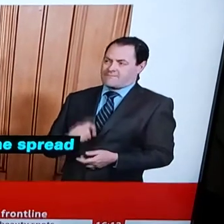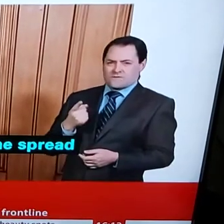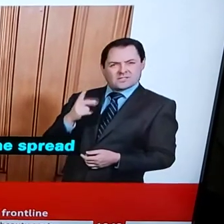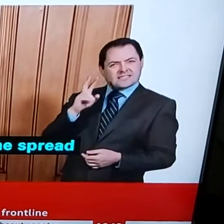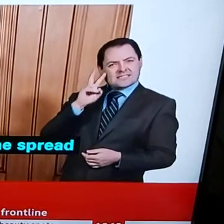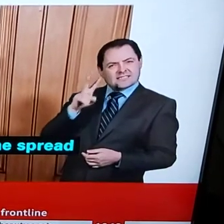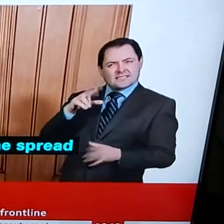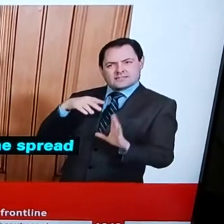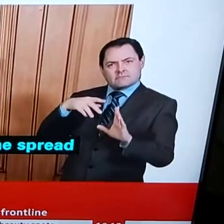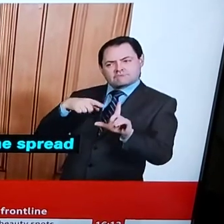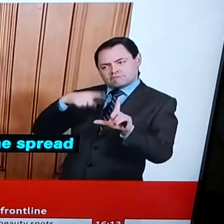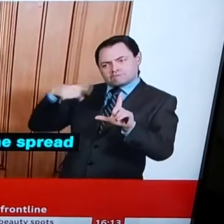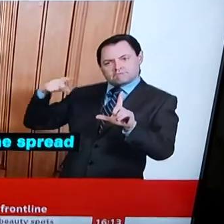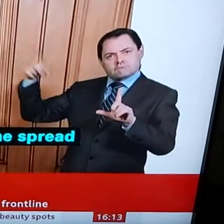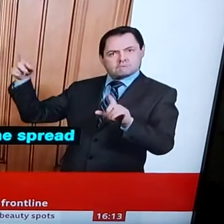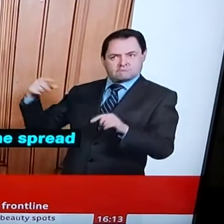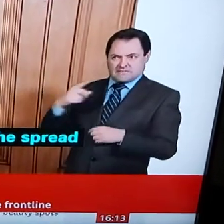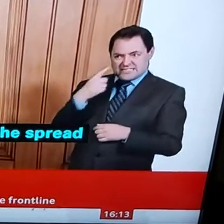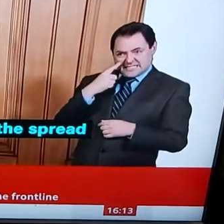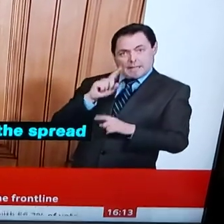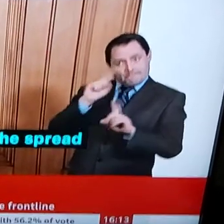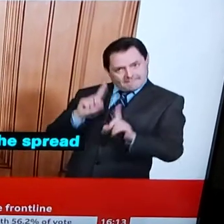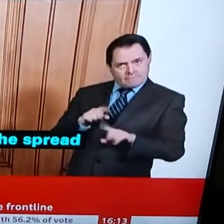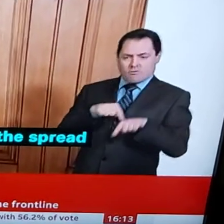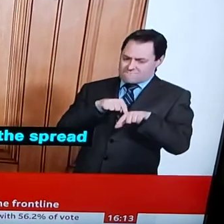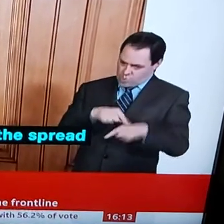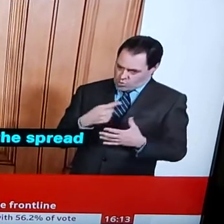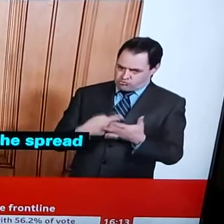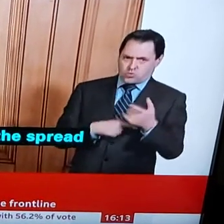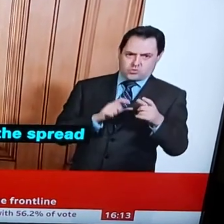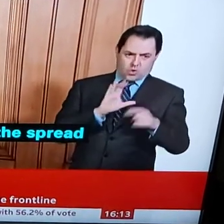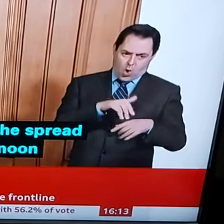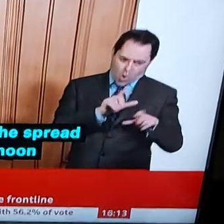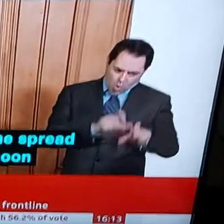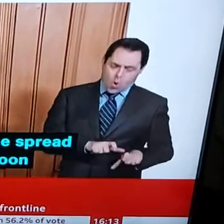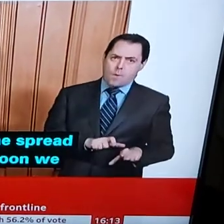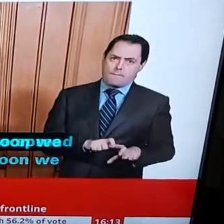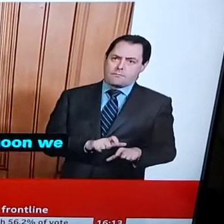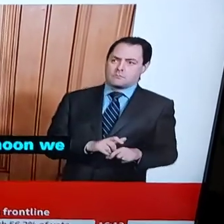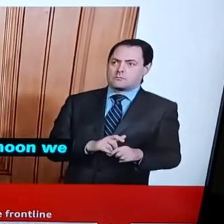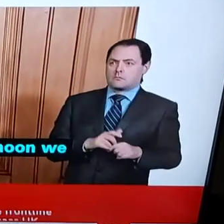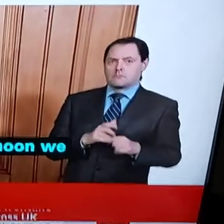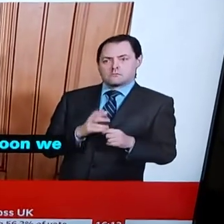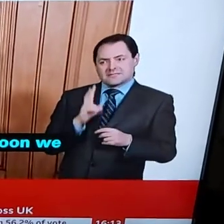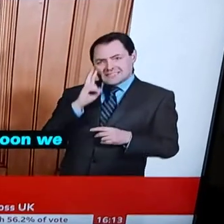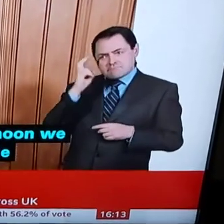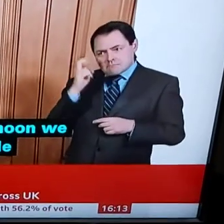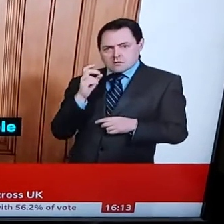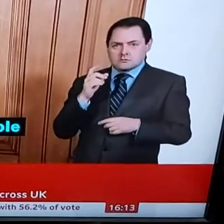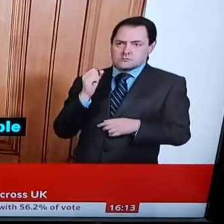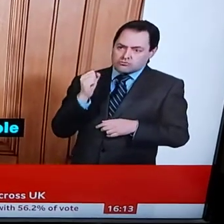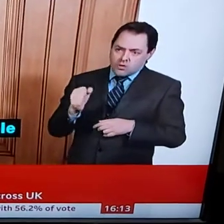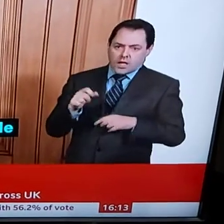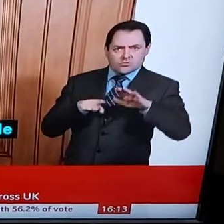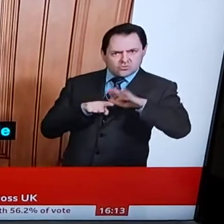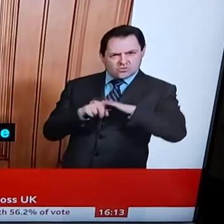we are continuing to see people adhering to those instructions. Transport use, in particular public transport